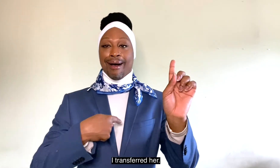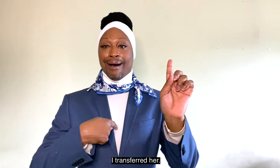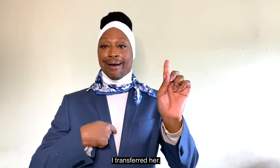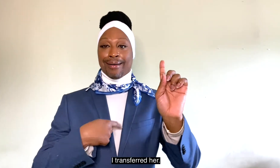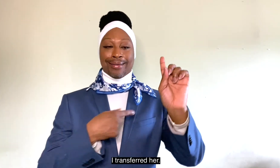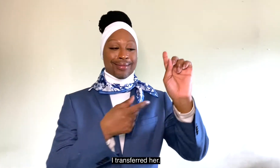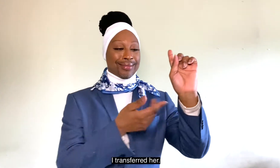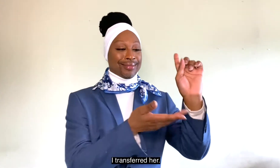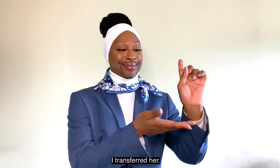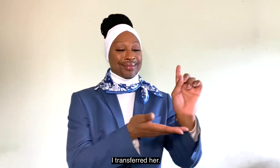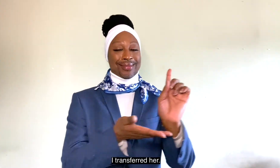I transferred her.